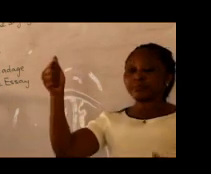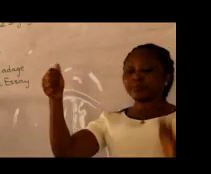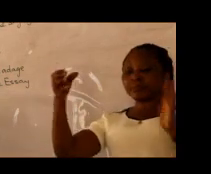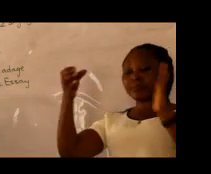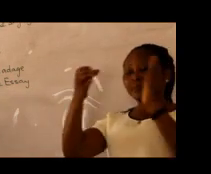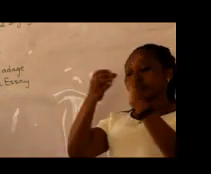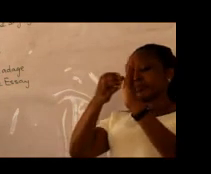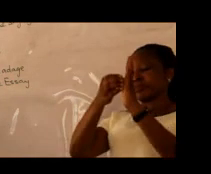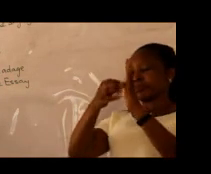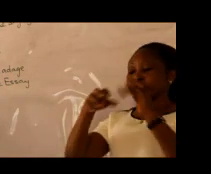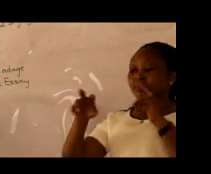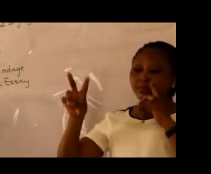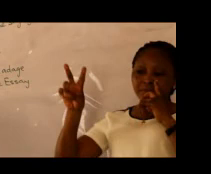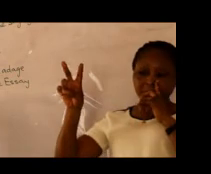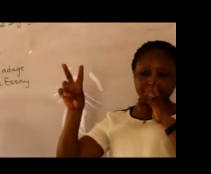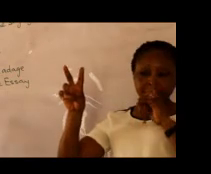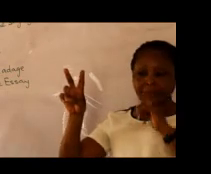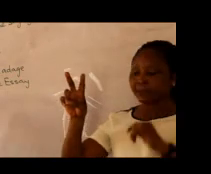2.